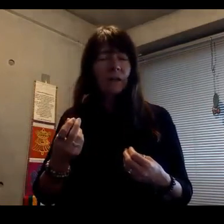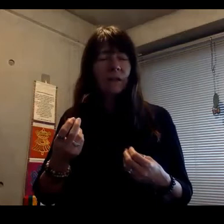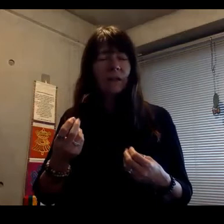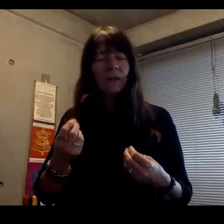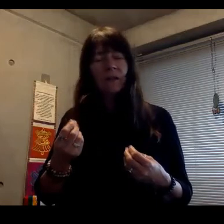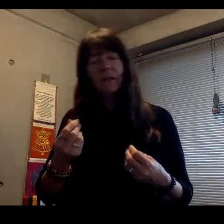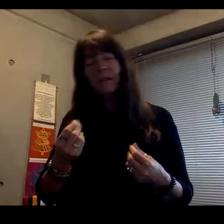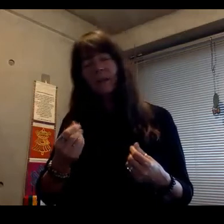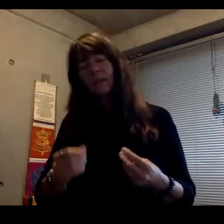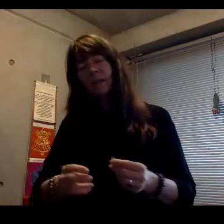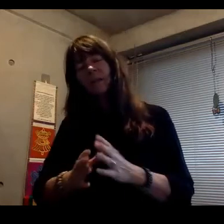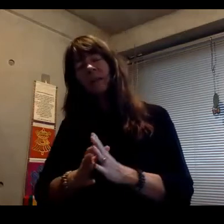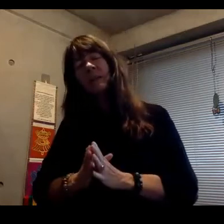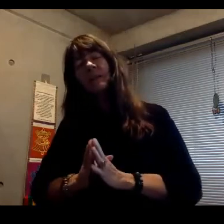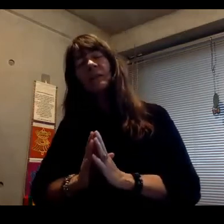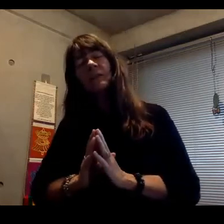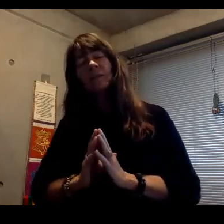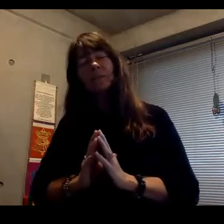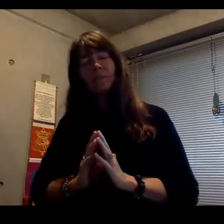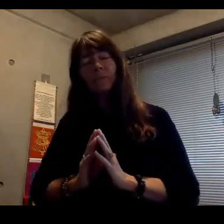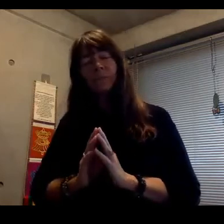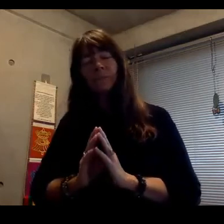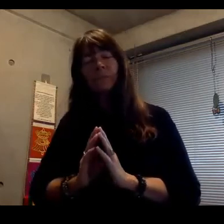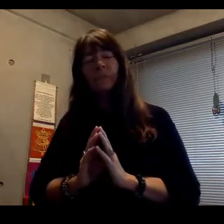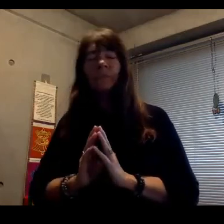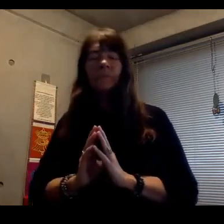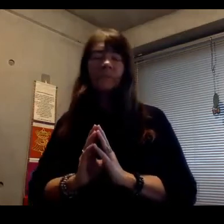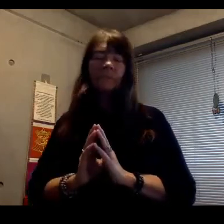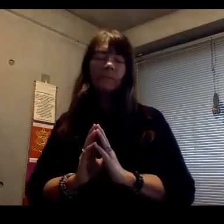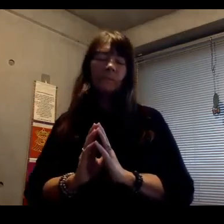And okay, so um,